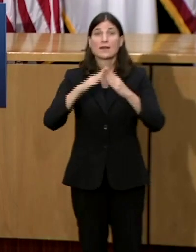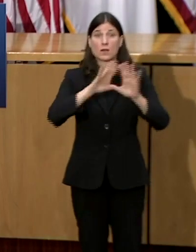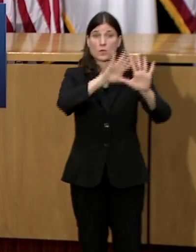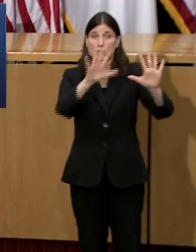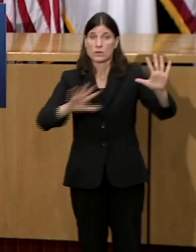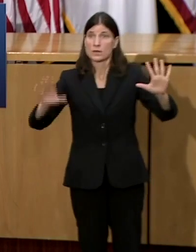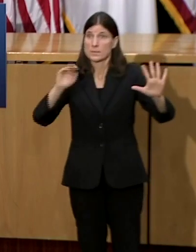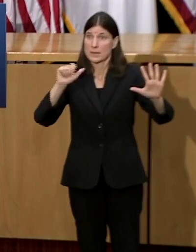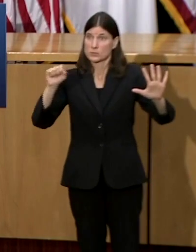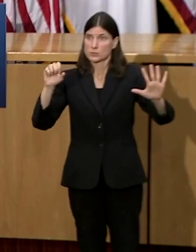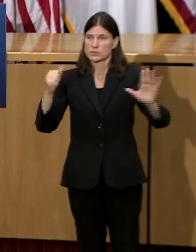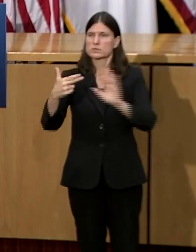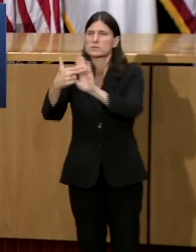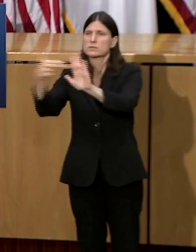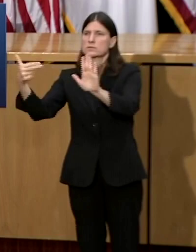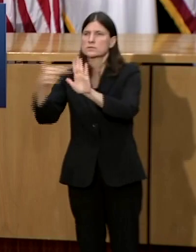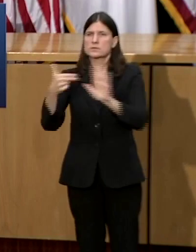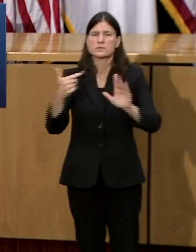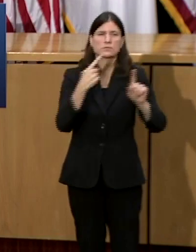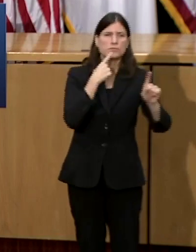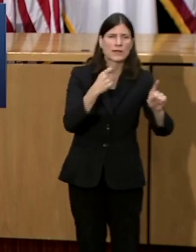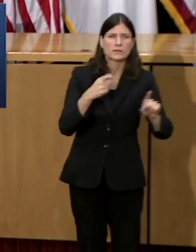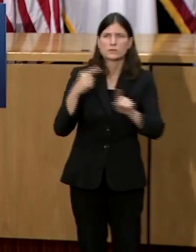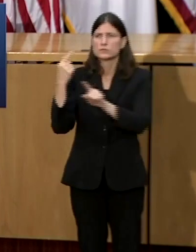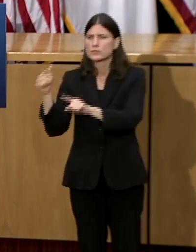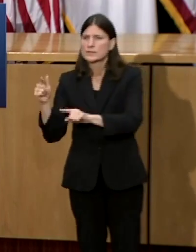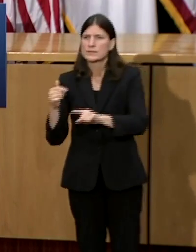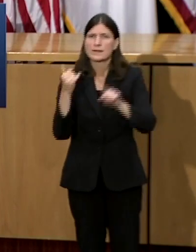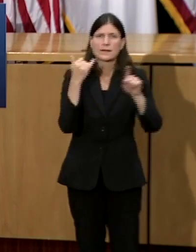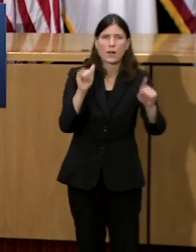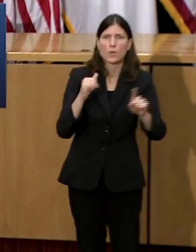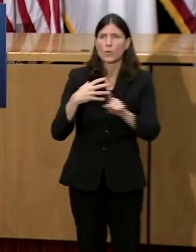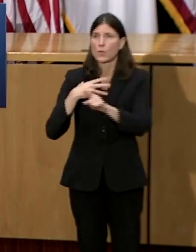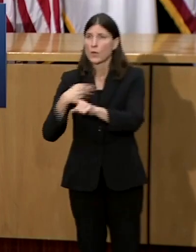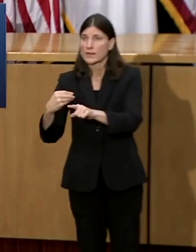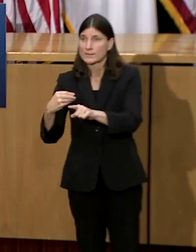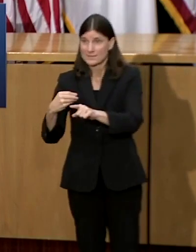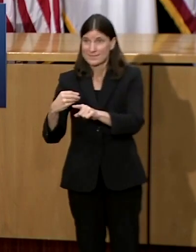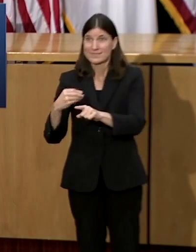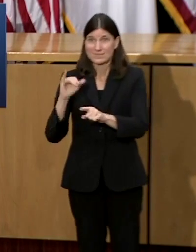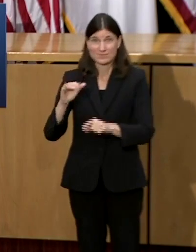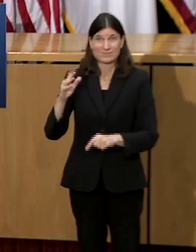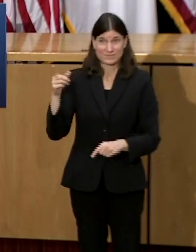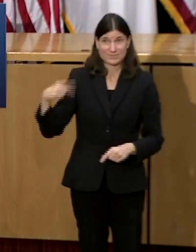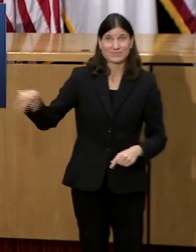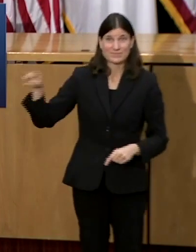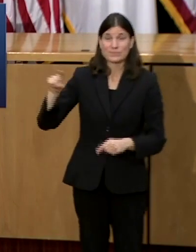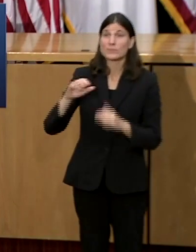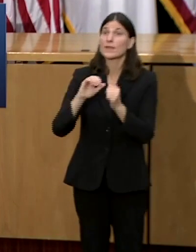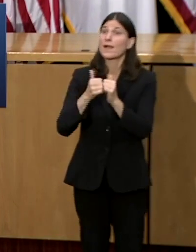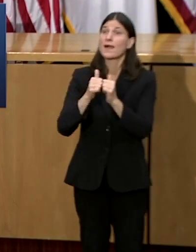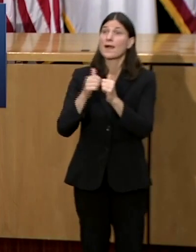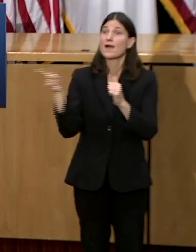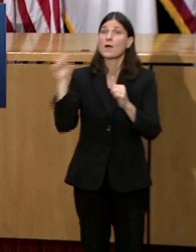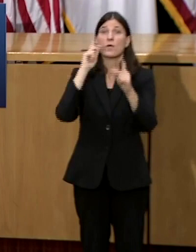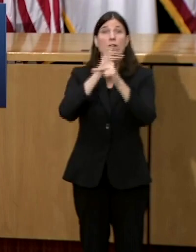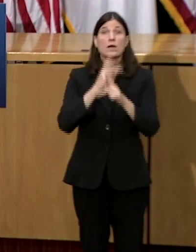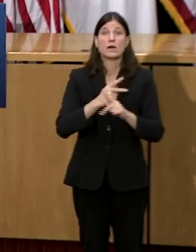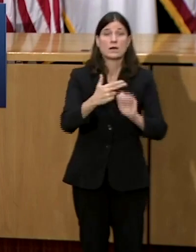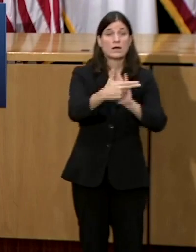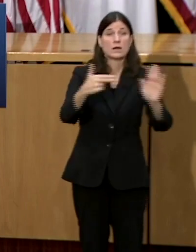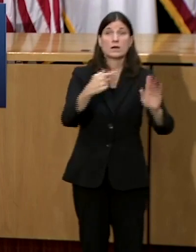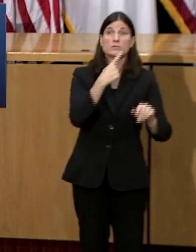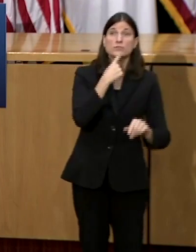average daily case rate. Thresholds were established based on the trends we were seeing at the time. Since we set the original